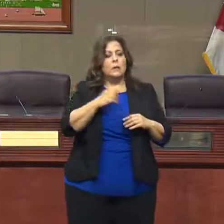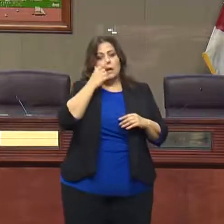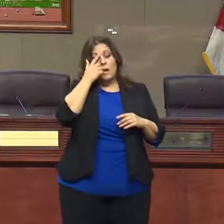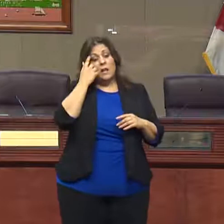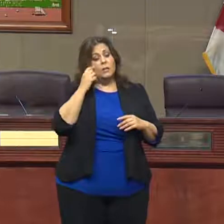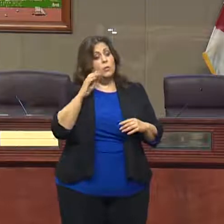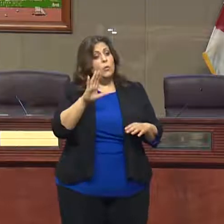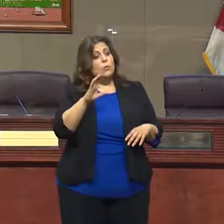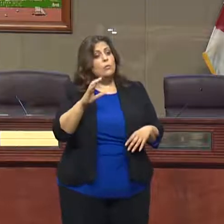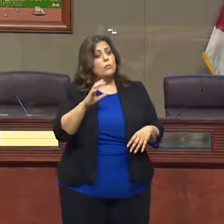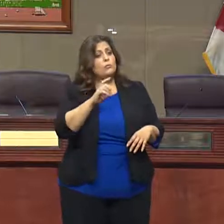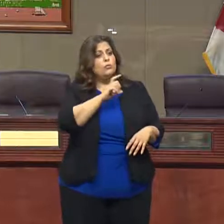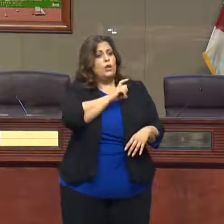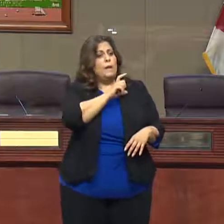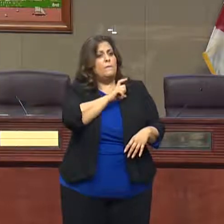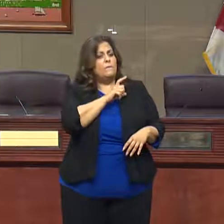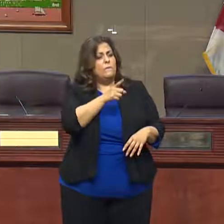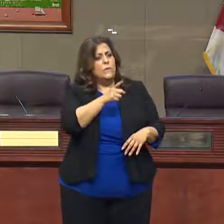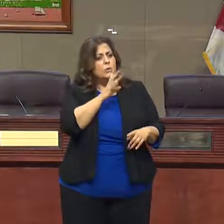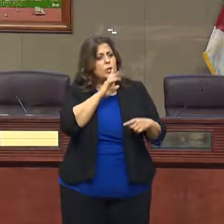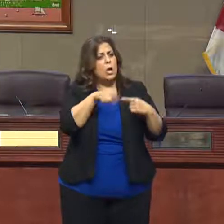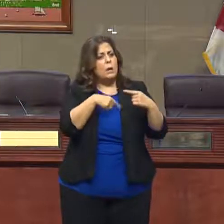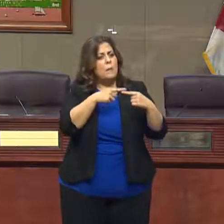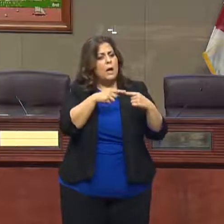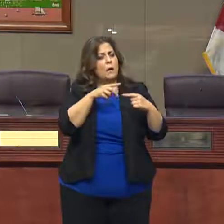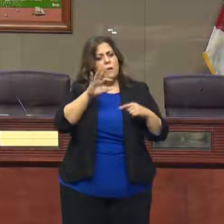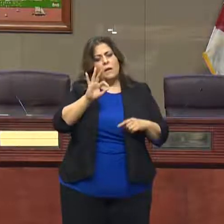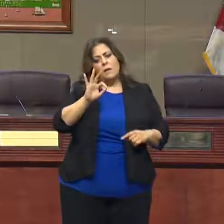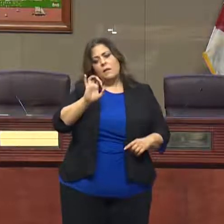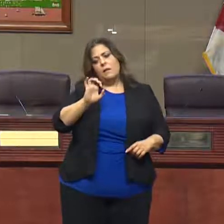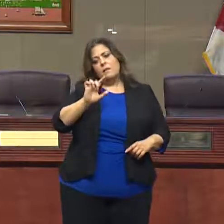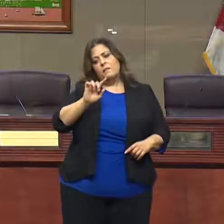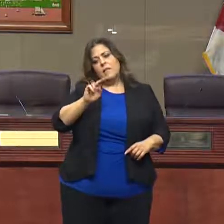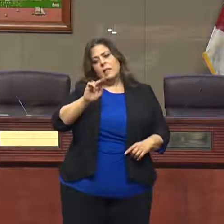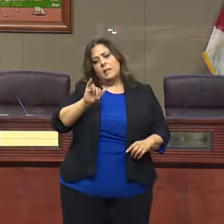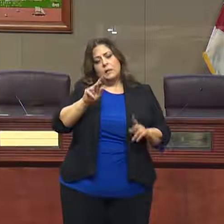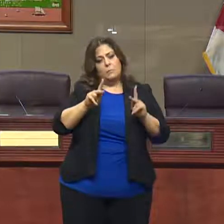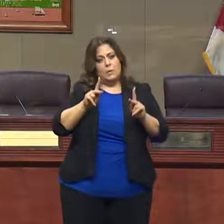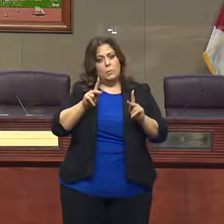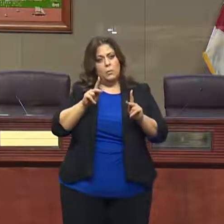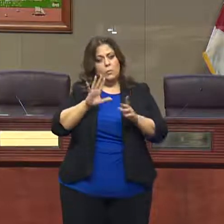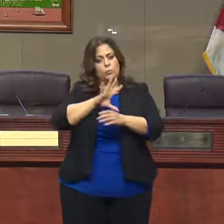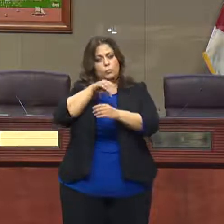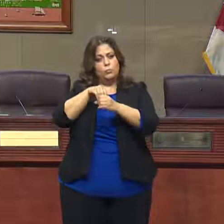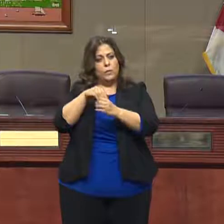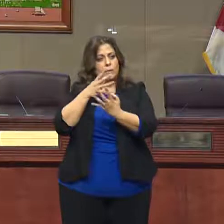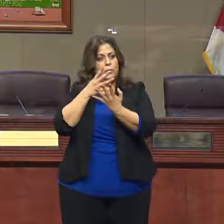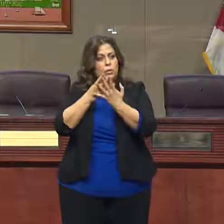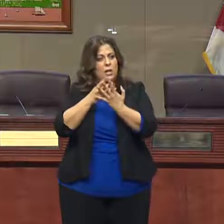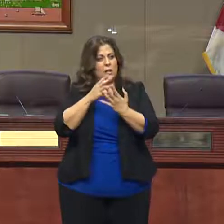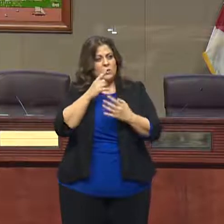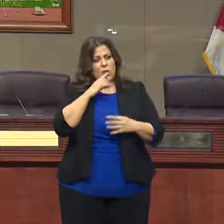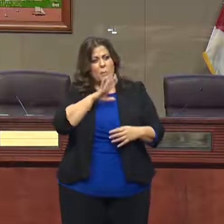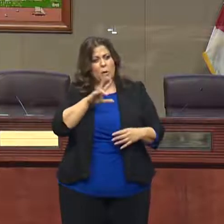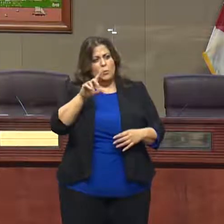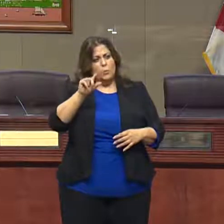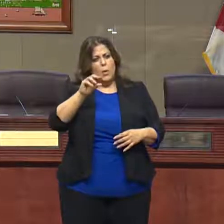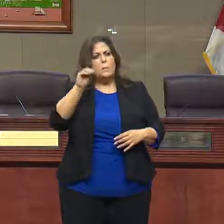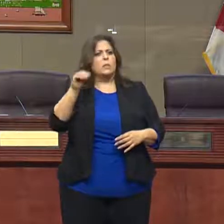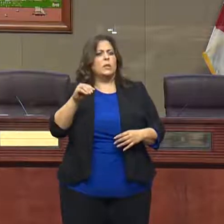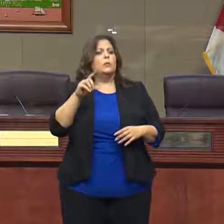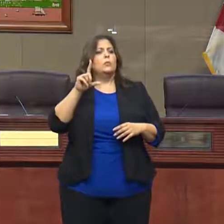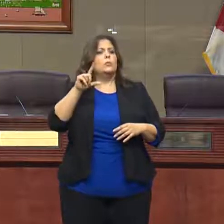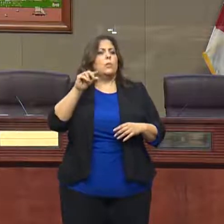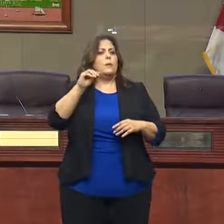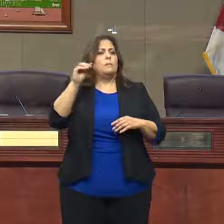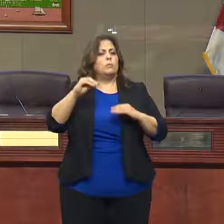of the felony people who are in your jail, what is that, about 20% of the jail? About 20% of the